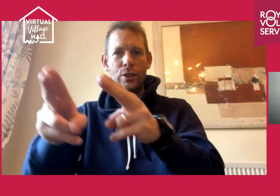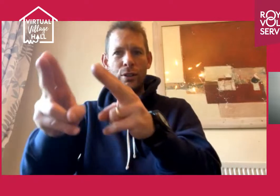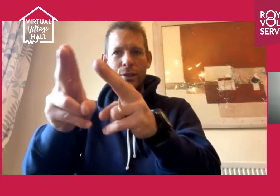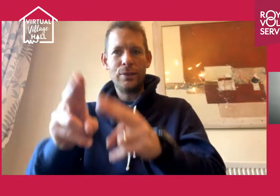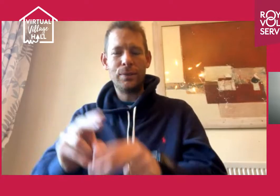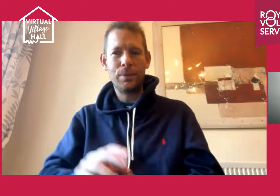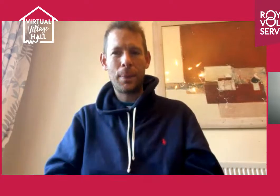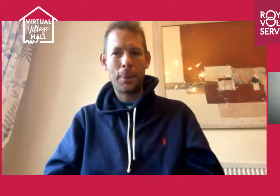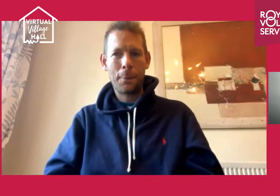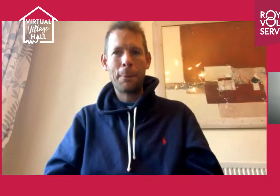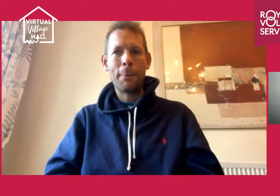River,